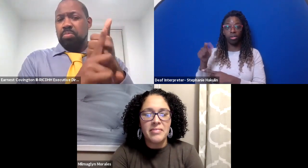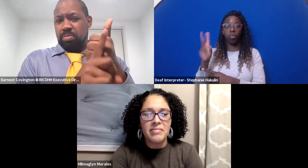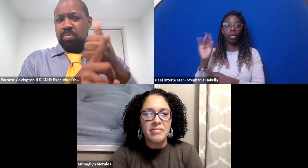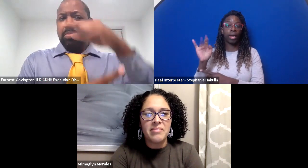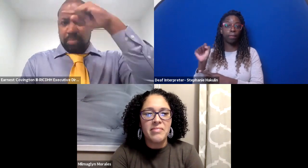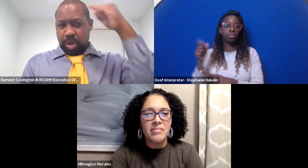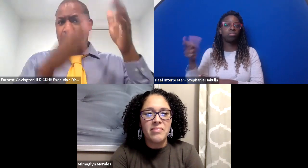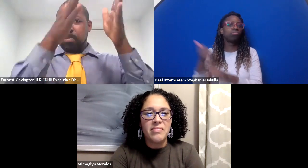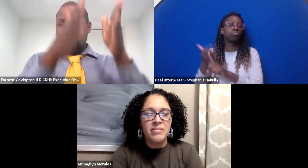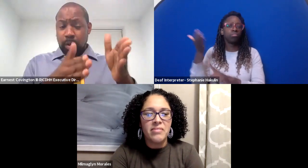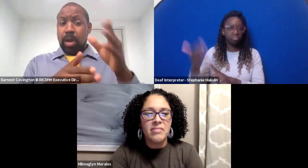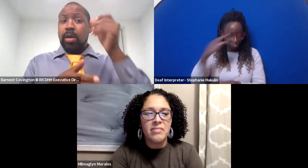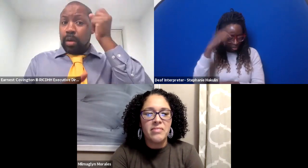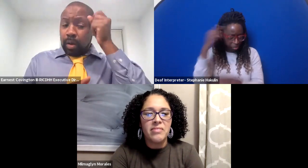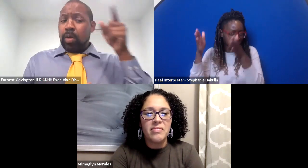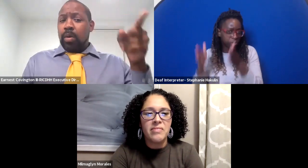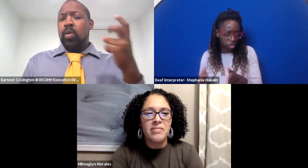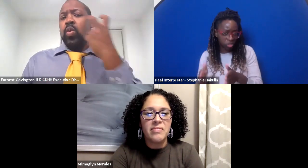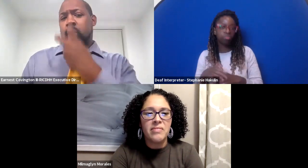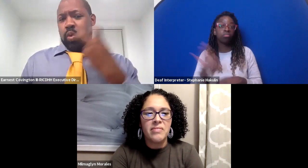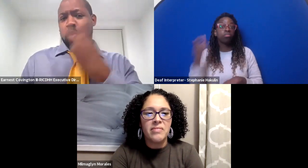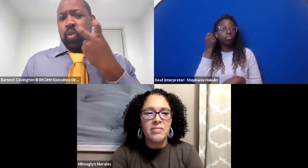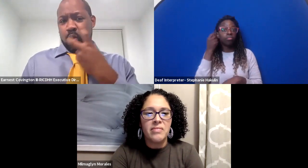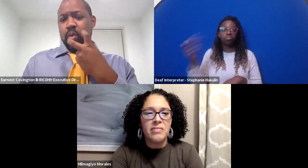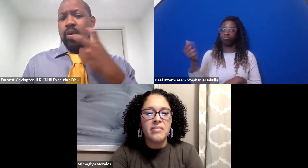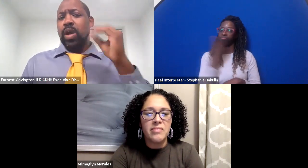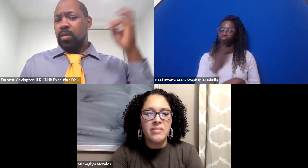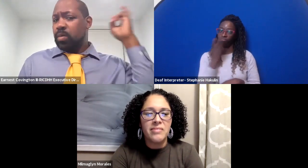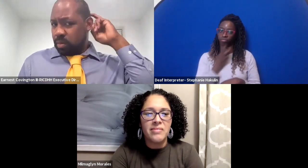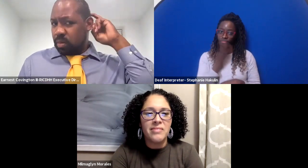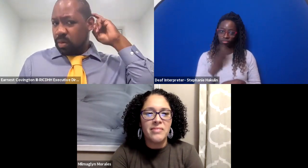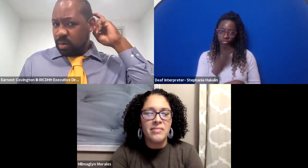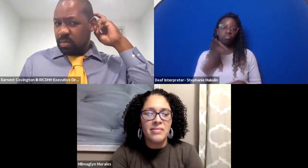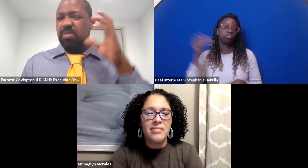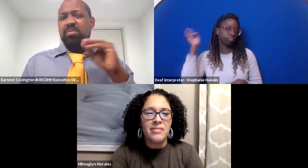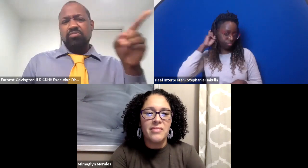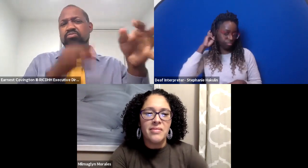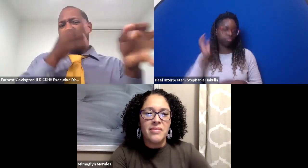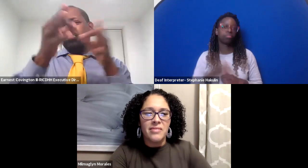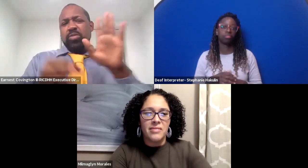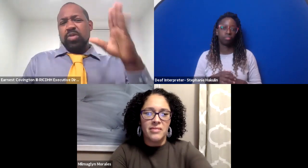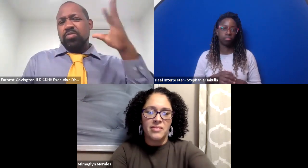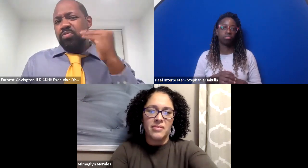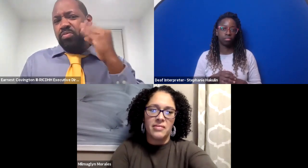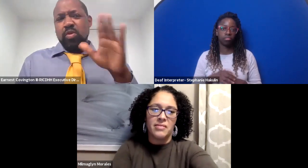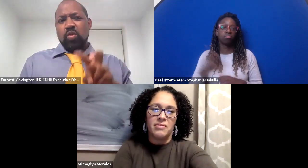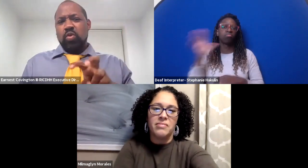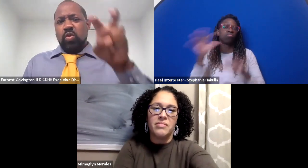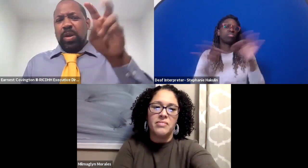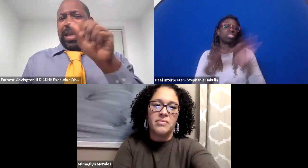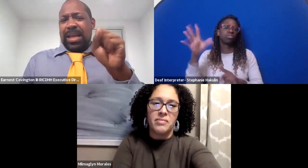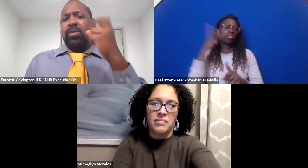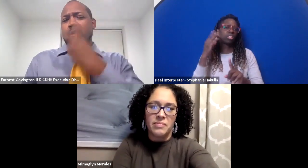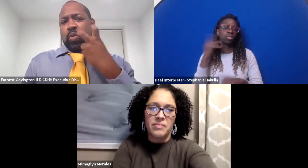Olivia, just to tell you a little bit about Olivia, she's a Black woman. She grew up using the oral method. She has a